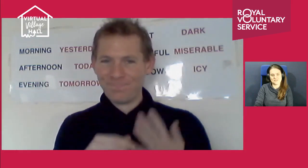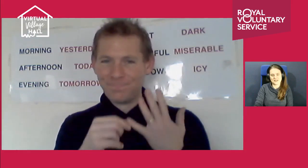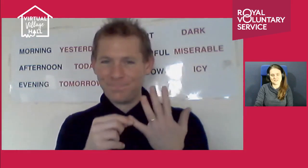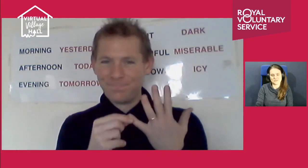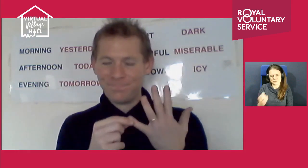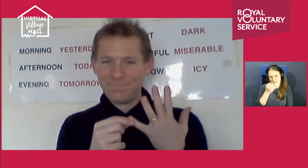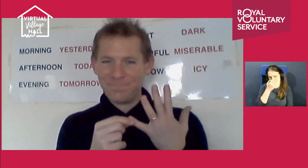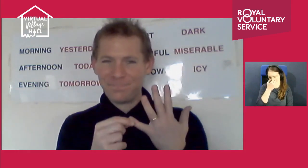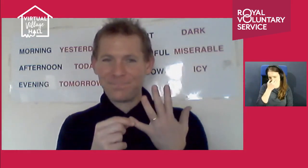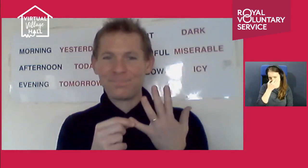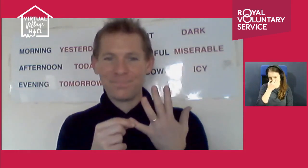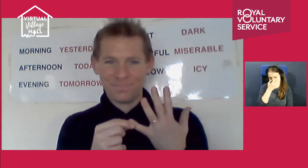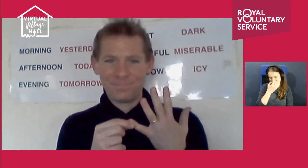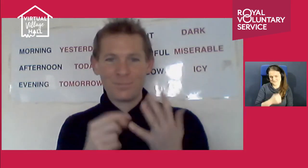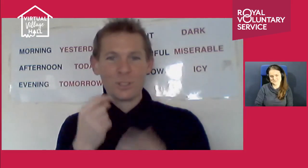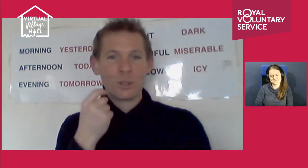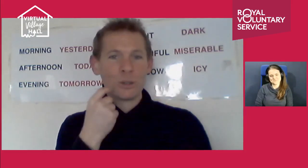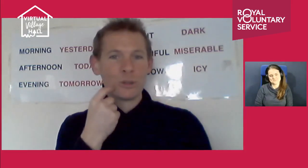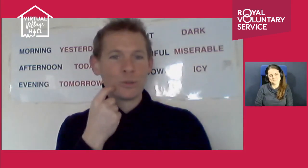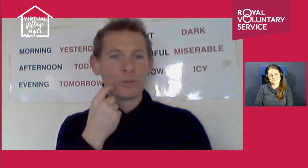Number 5, what about that one?